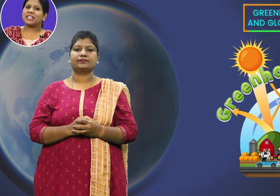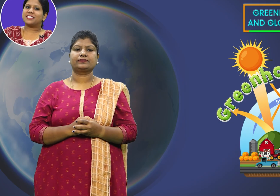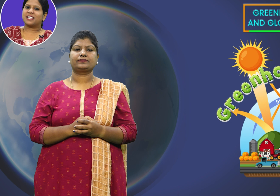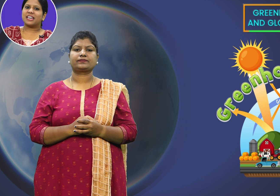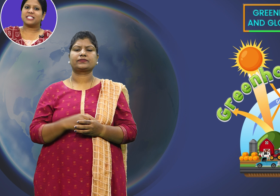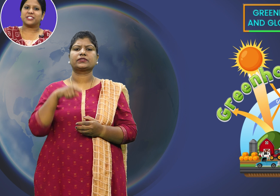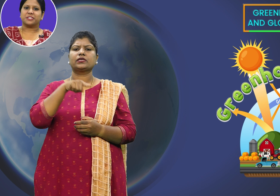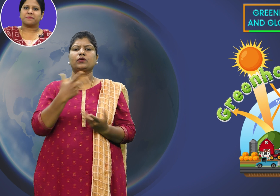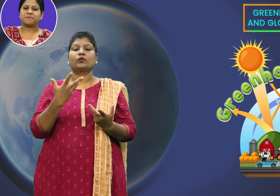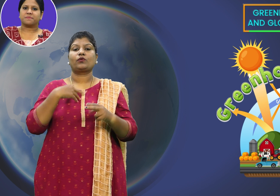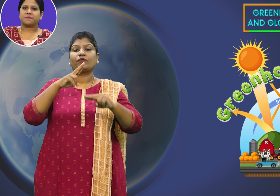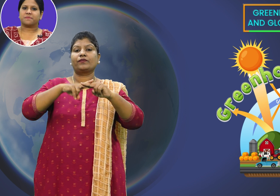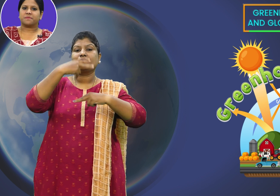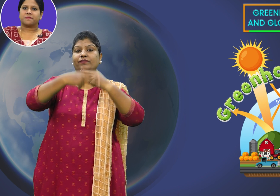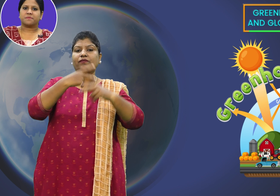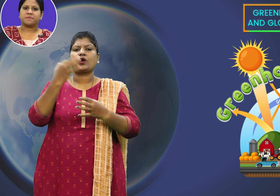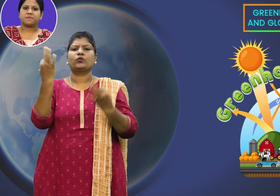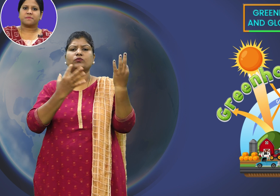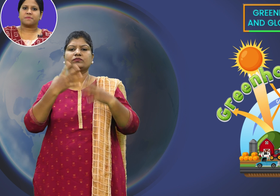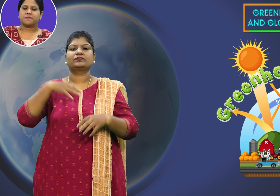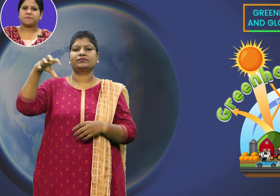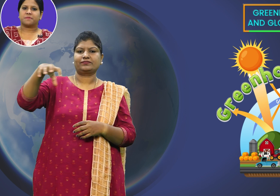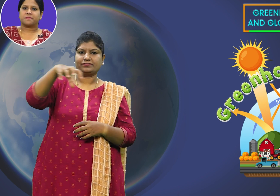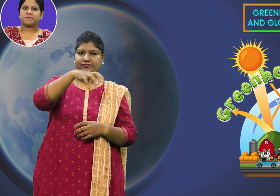due to industrialization.